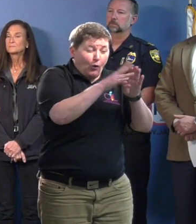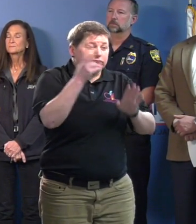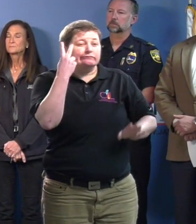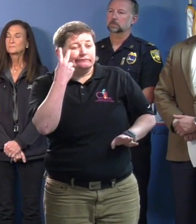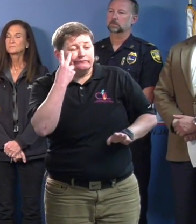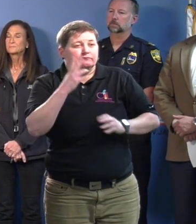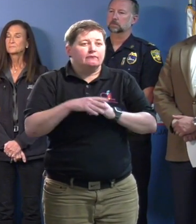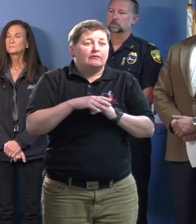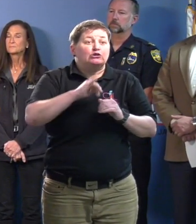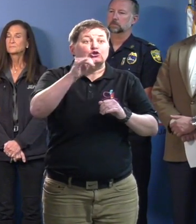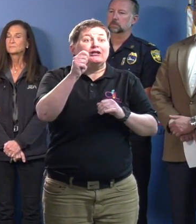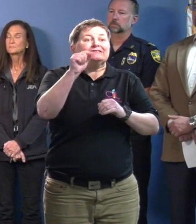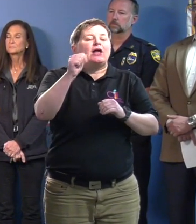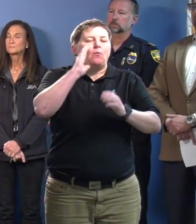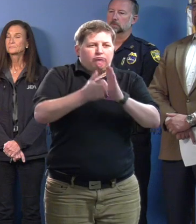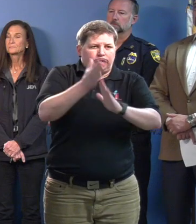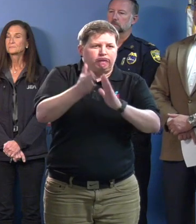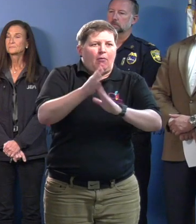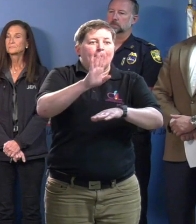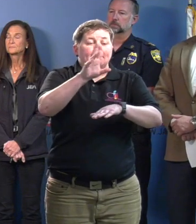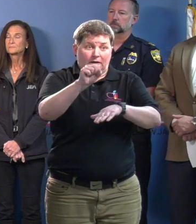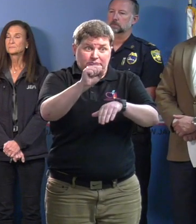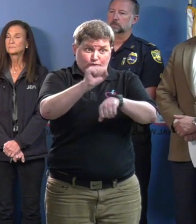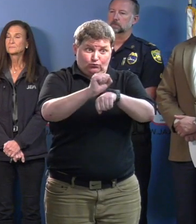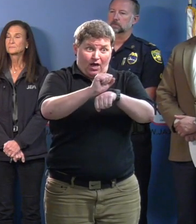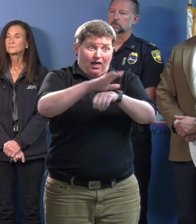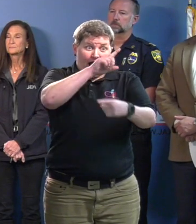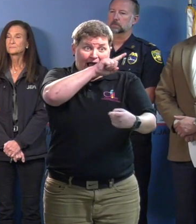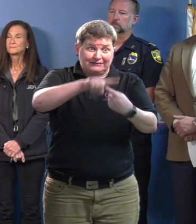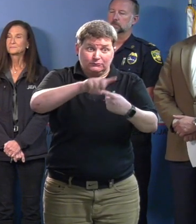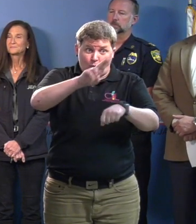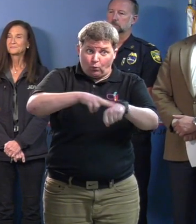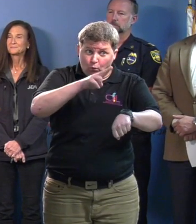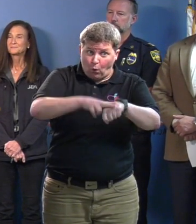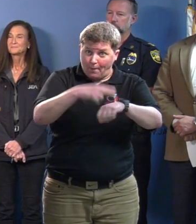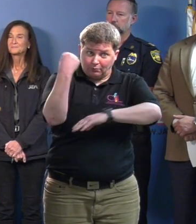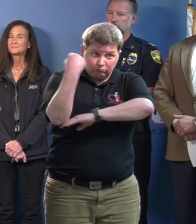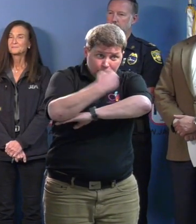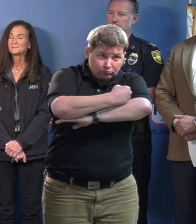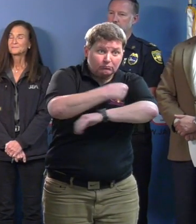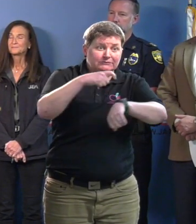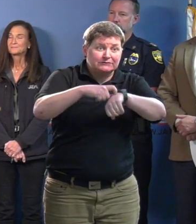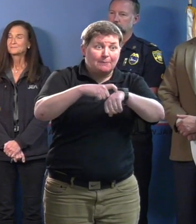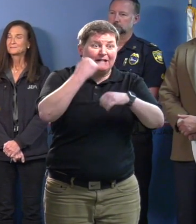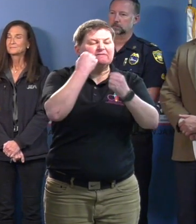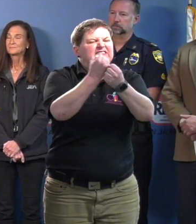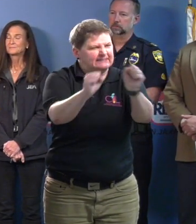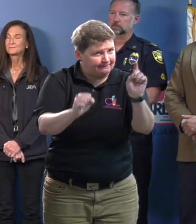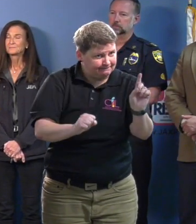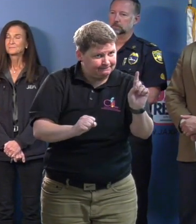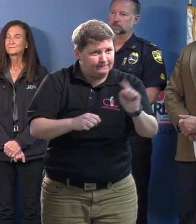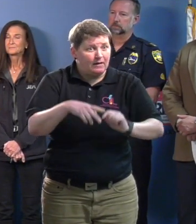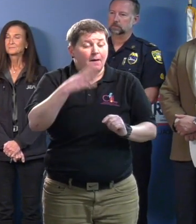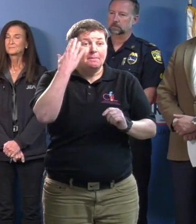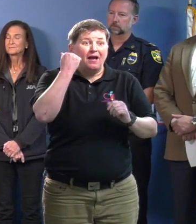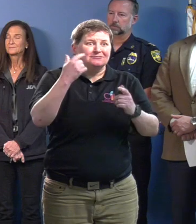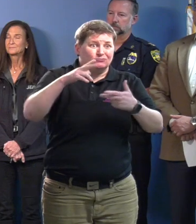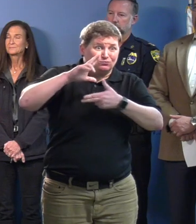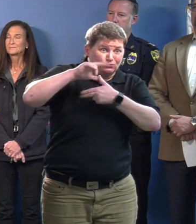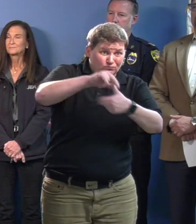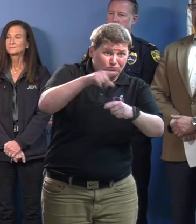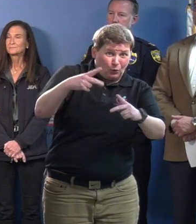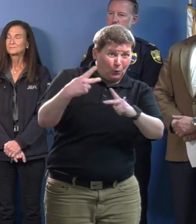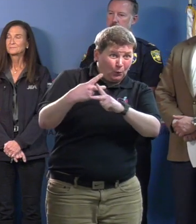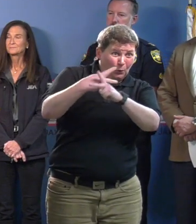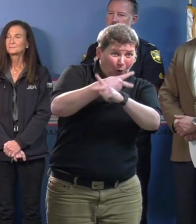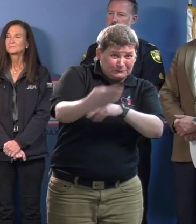tonight until normal shutdown, as long as it remains safe to do so. And since the storm will be its worst in the early morning, they're going to delay opening normal service